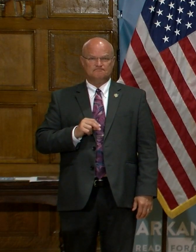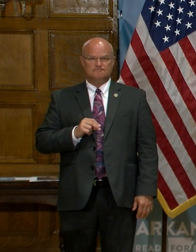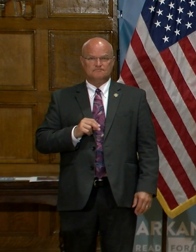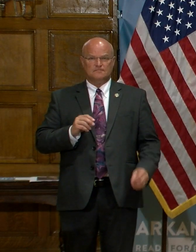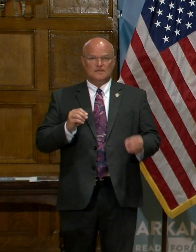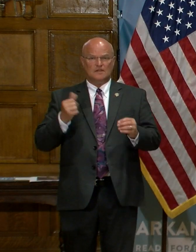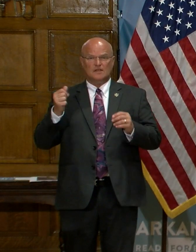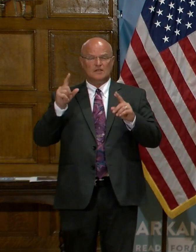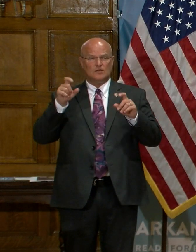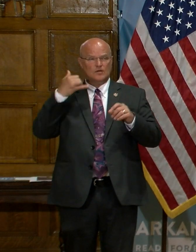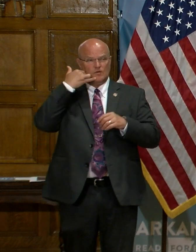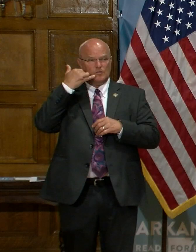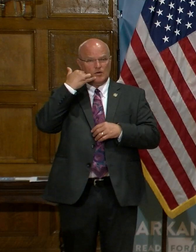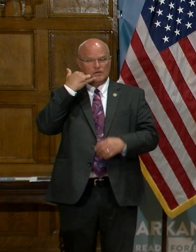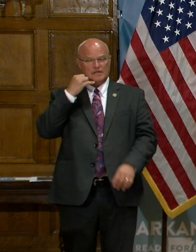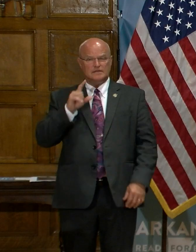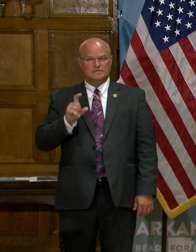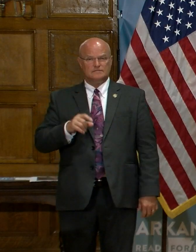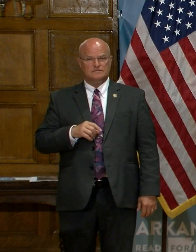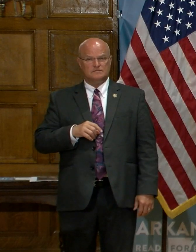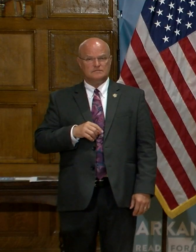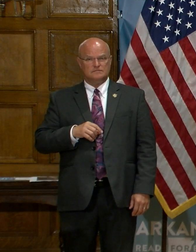Is there another question remotely?